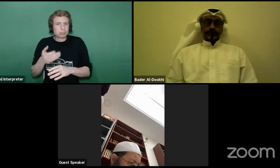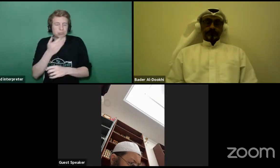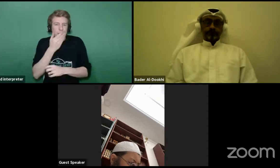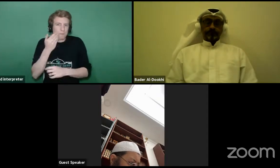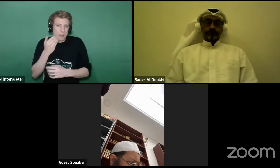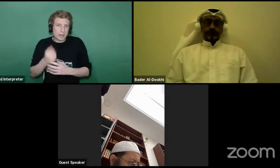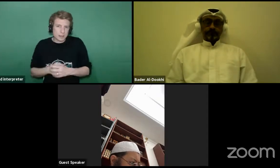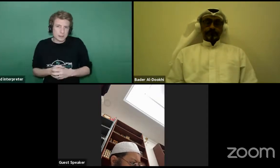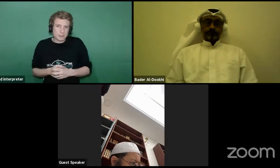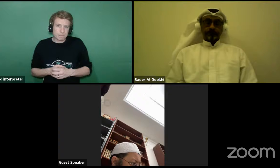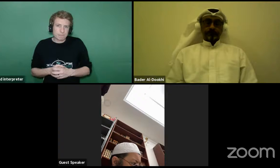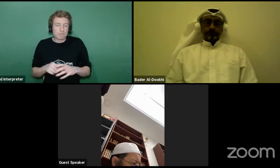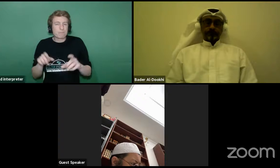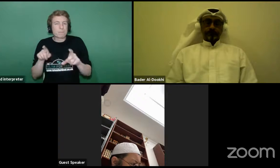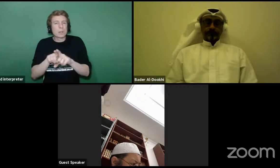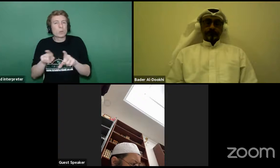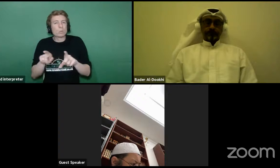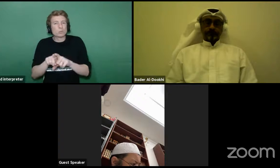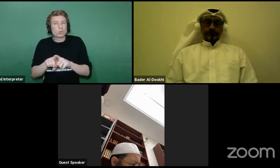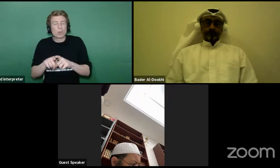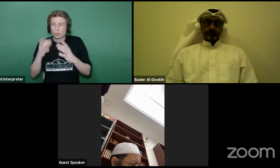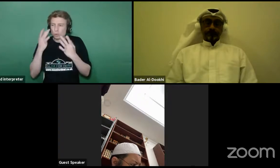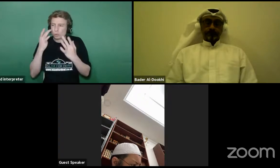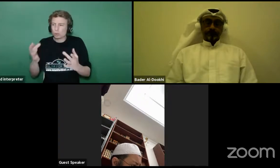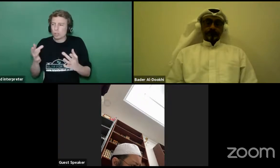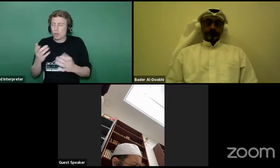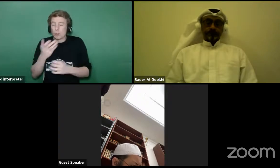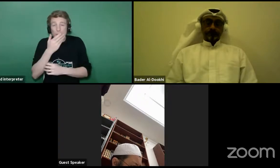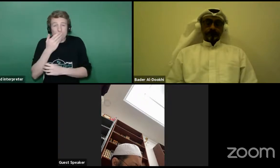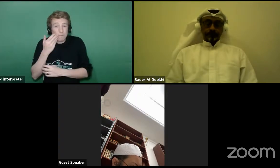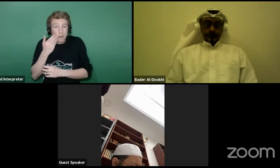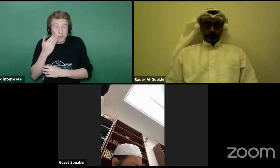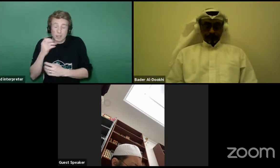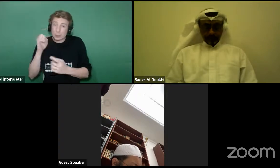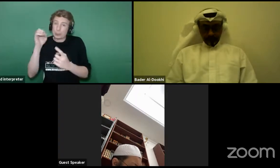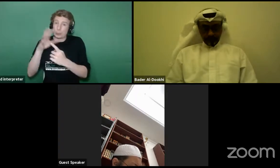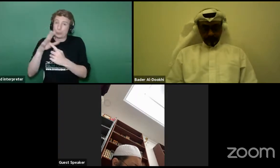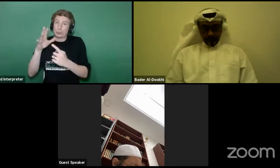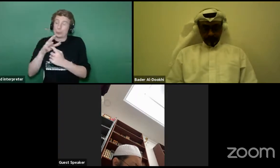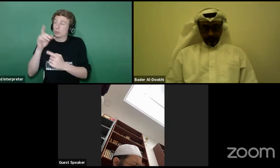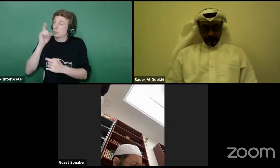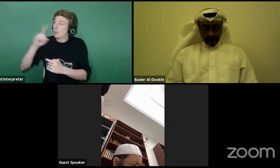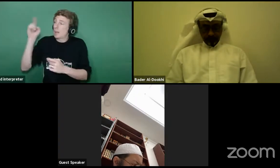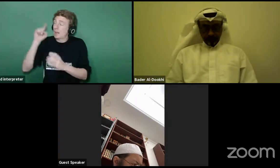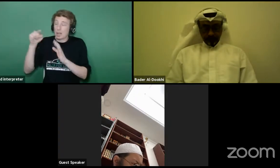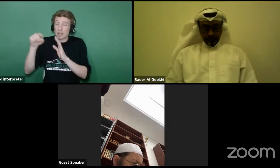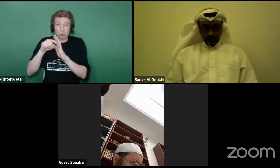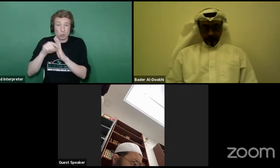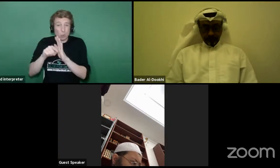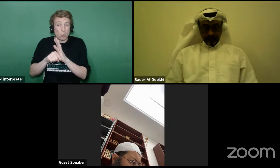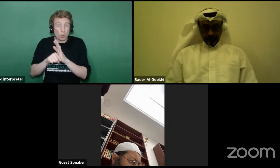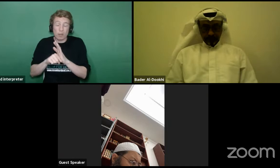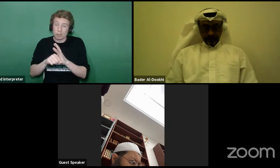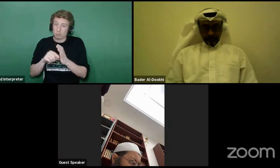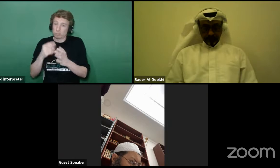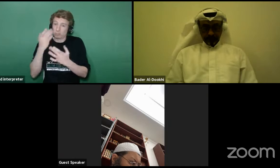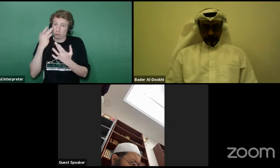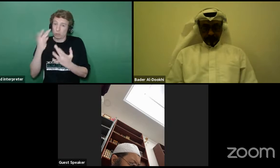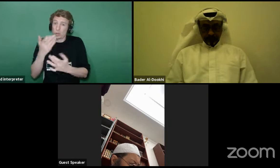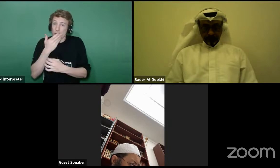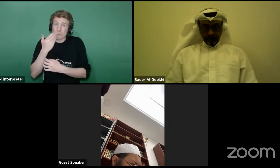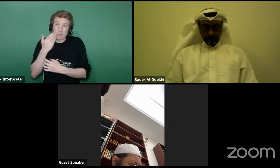indication of the importance of fasting in Allah's legislation. And fasting,